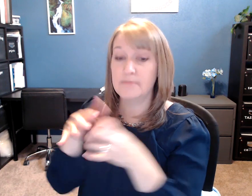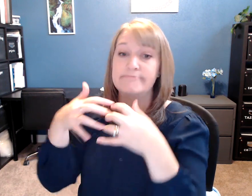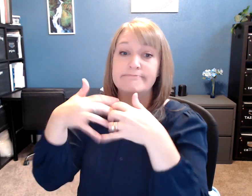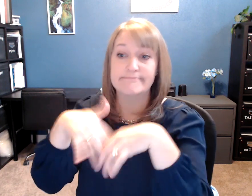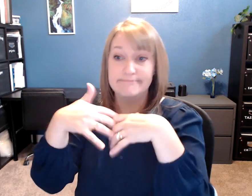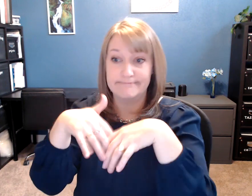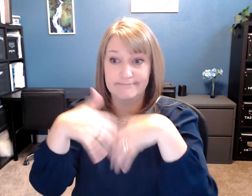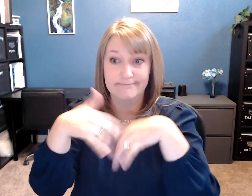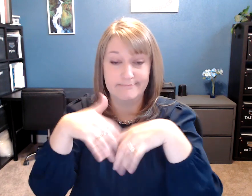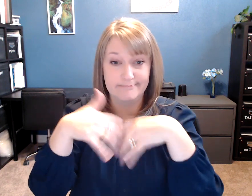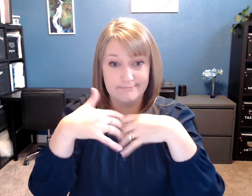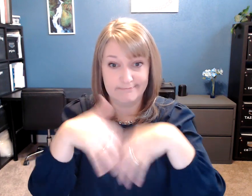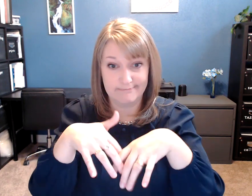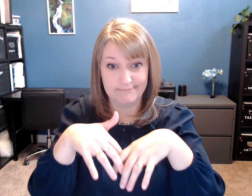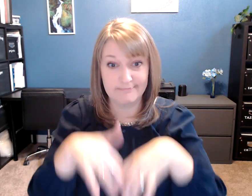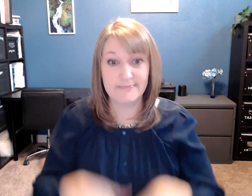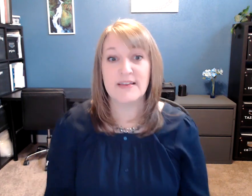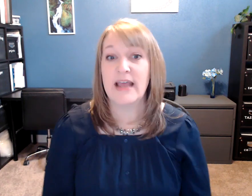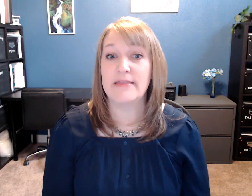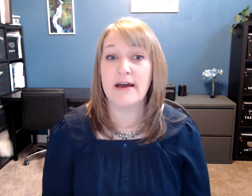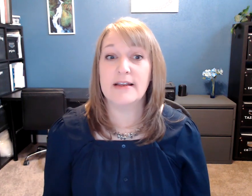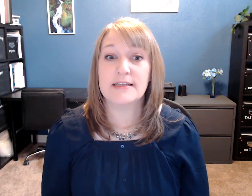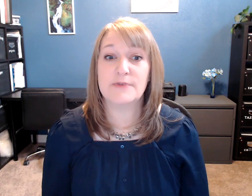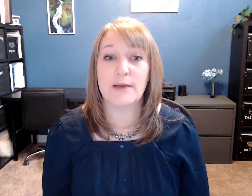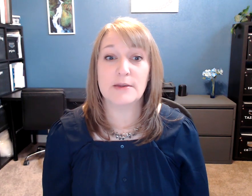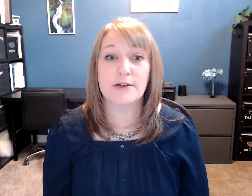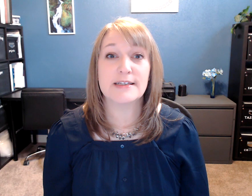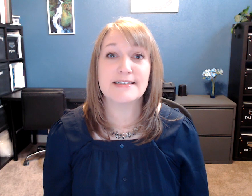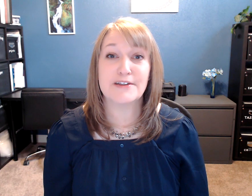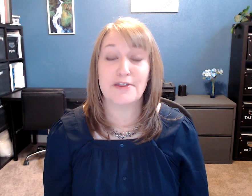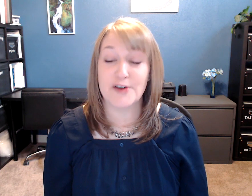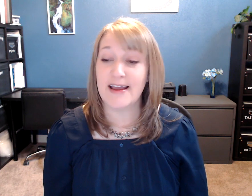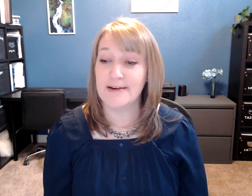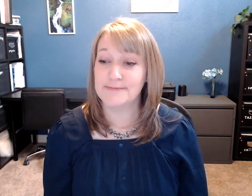and that is vocabulary list 39.